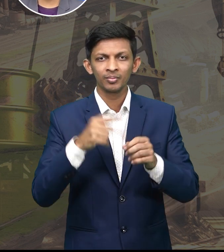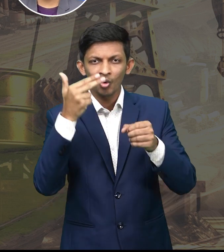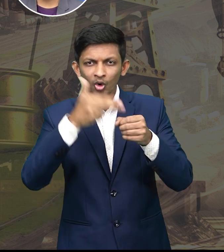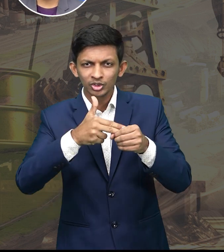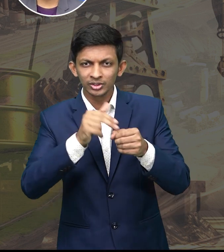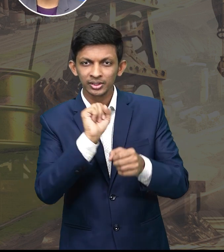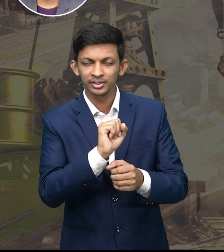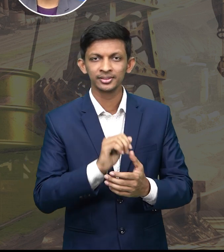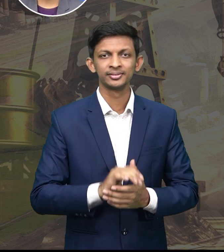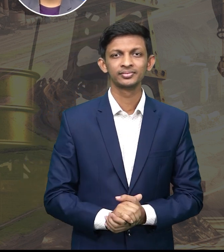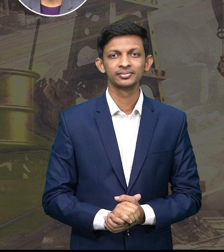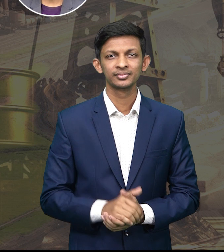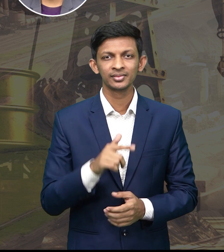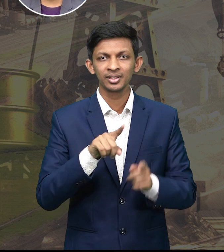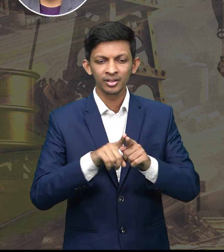petroleum,